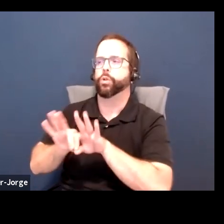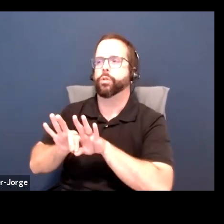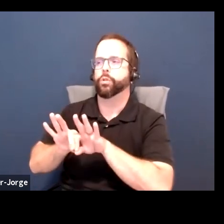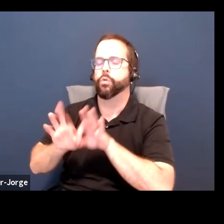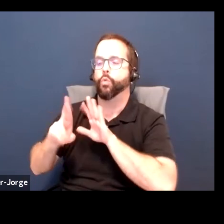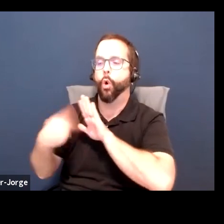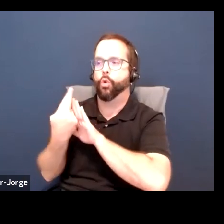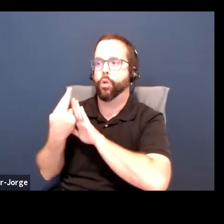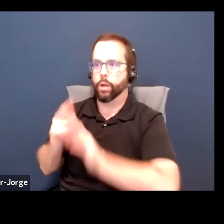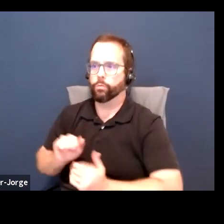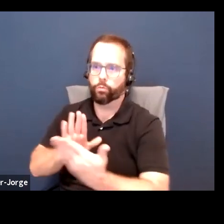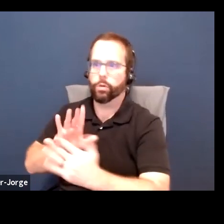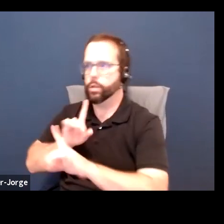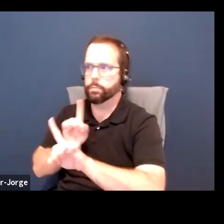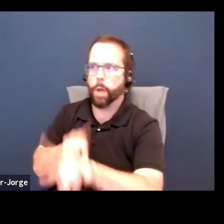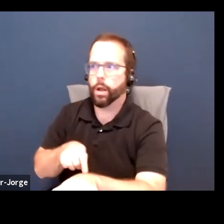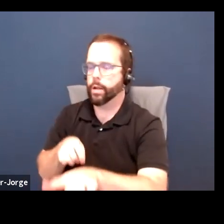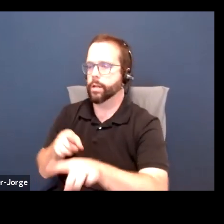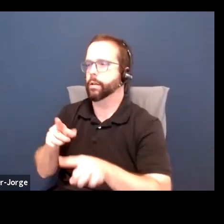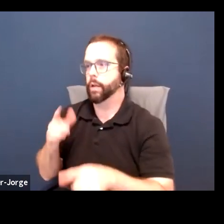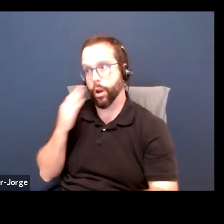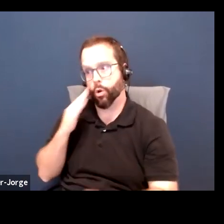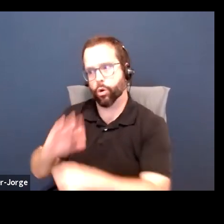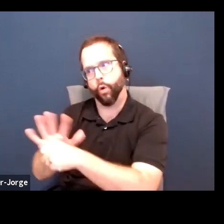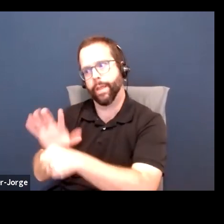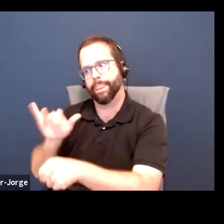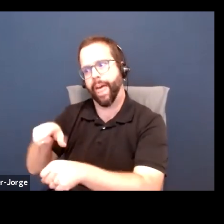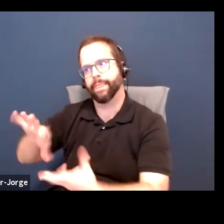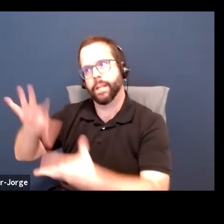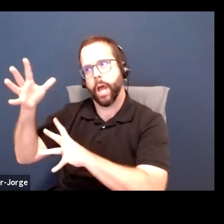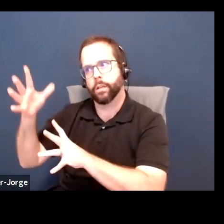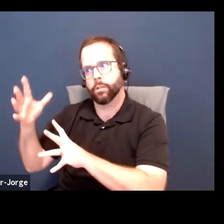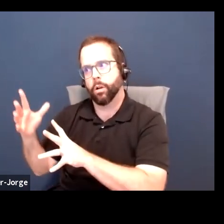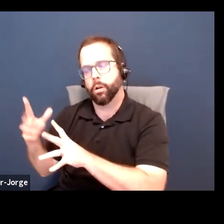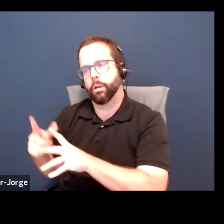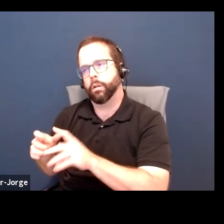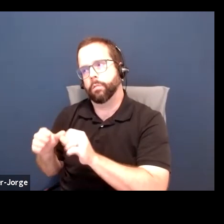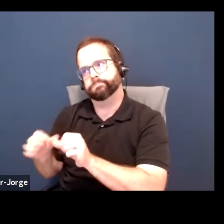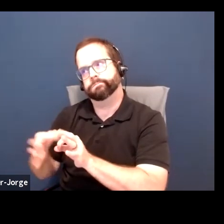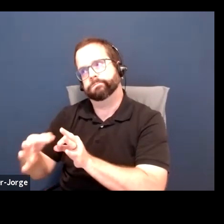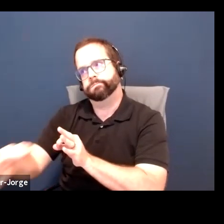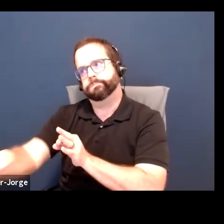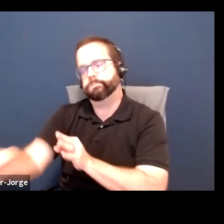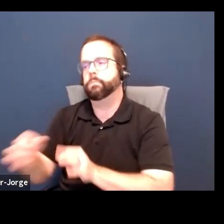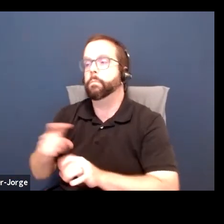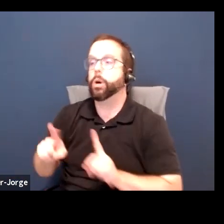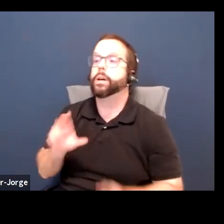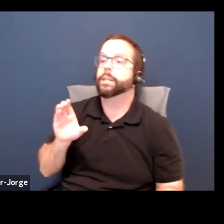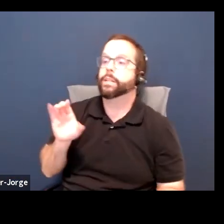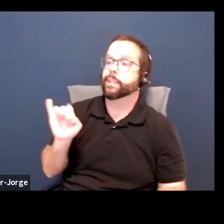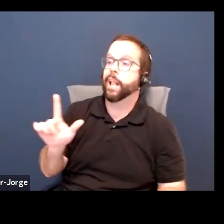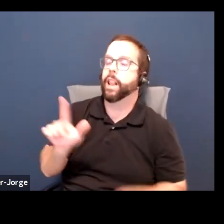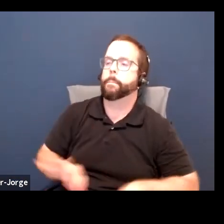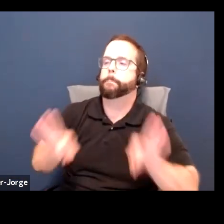disasters. Obviously, COVID has been an incredibly extended disaster, but we know CILs play a crucial role when we're talking